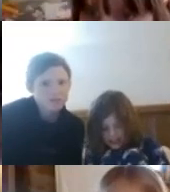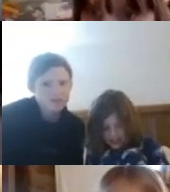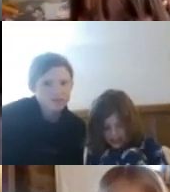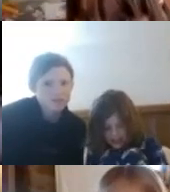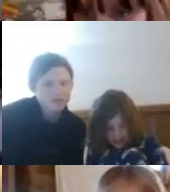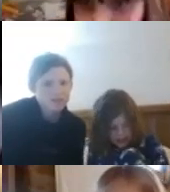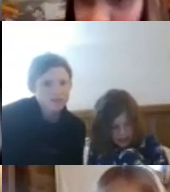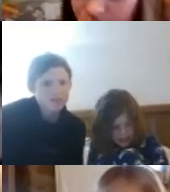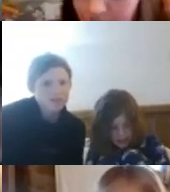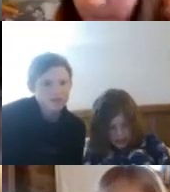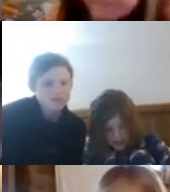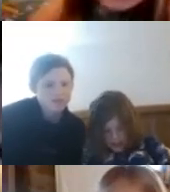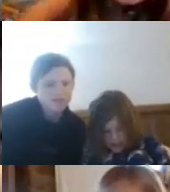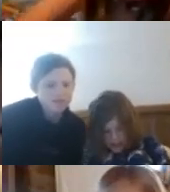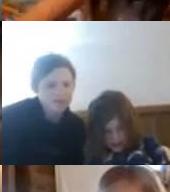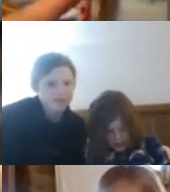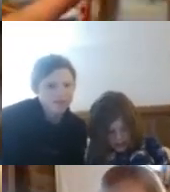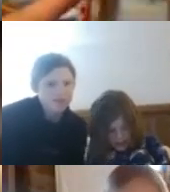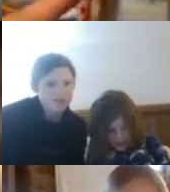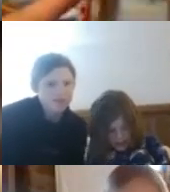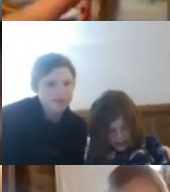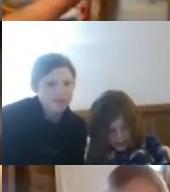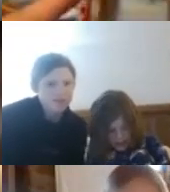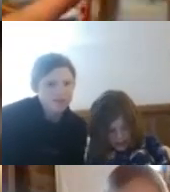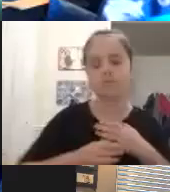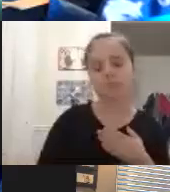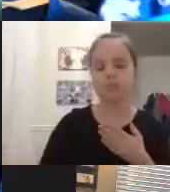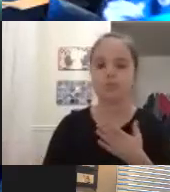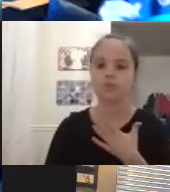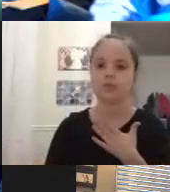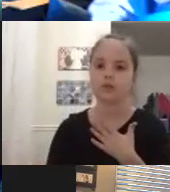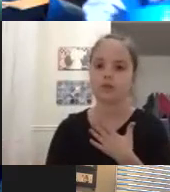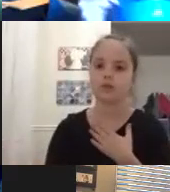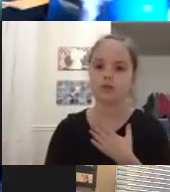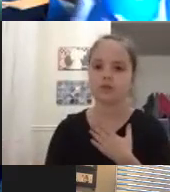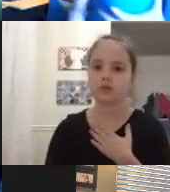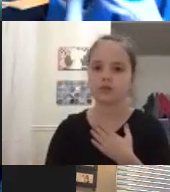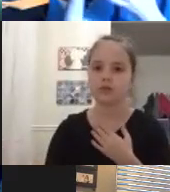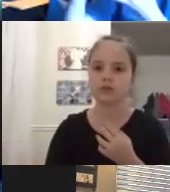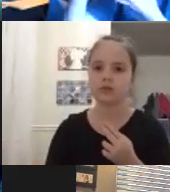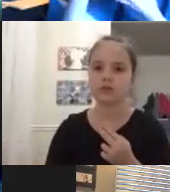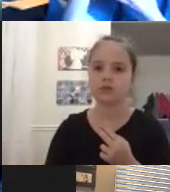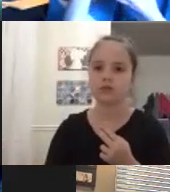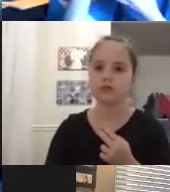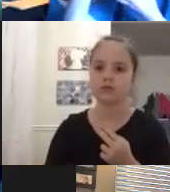centers. I would tell you now to go ahead and take those classes. You can go to college and learn to be an